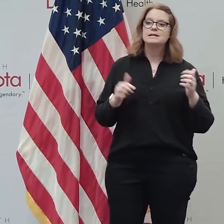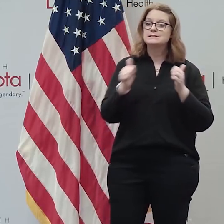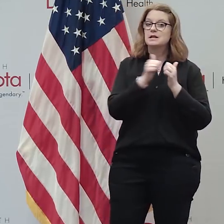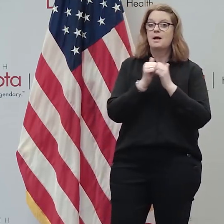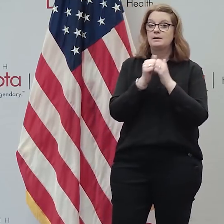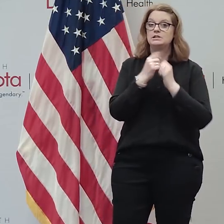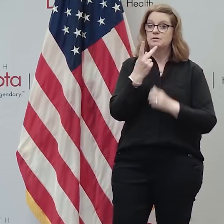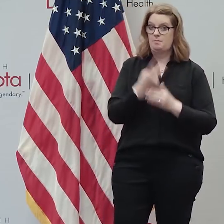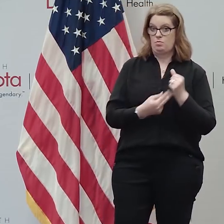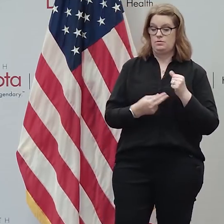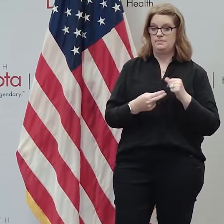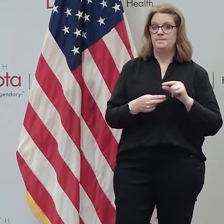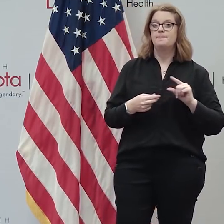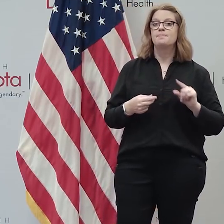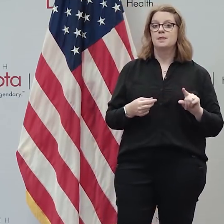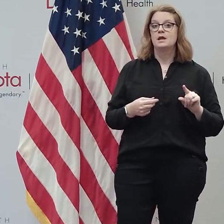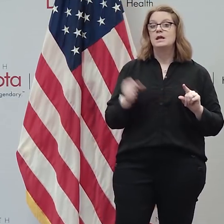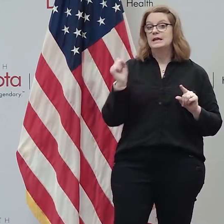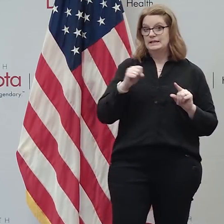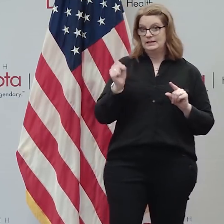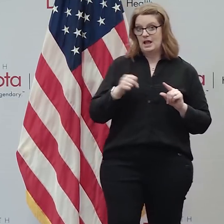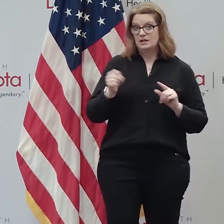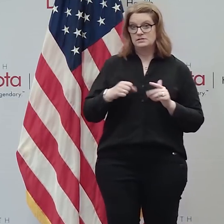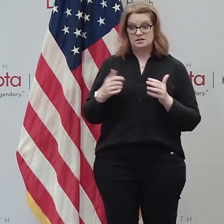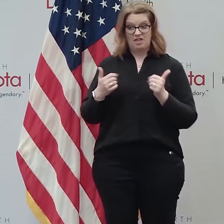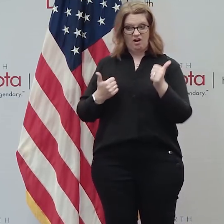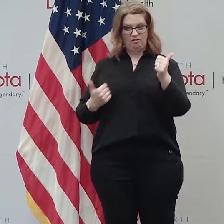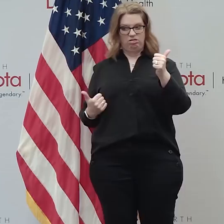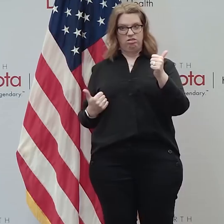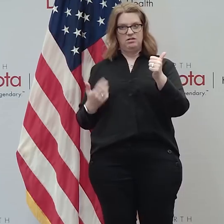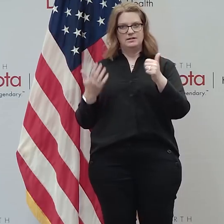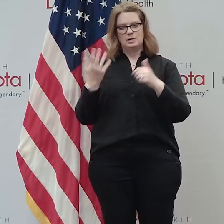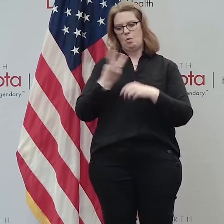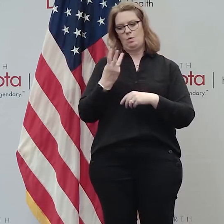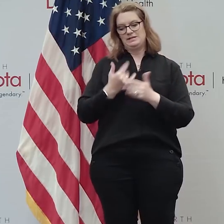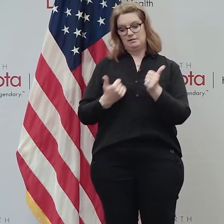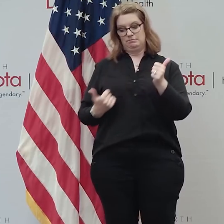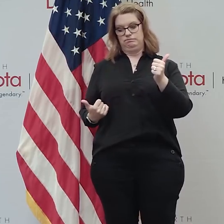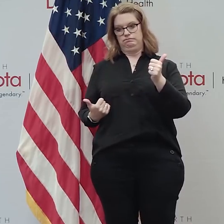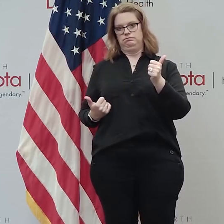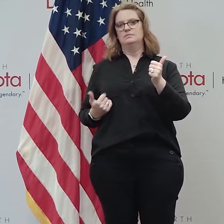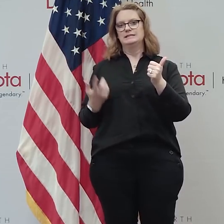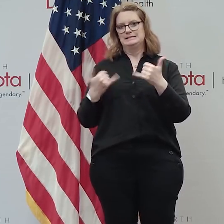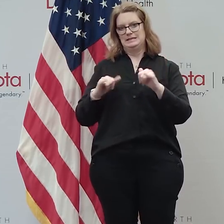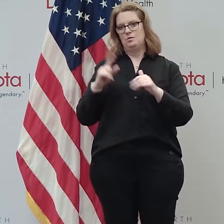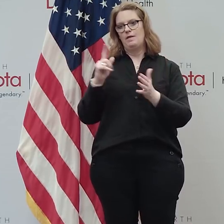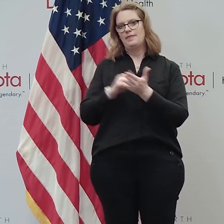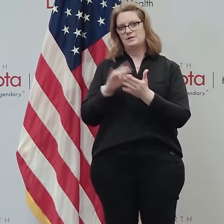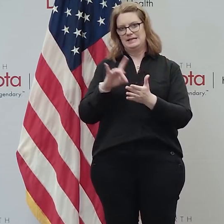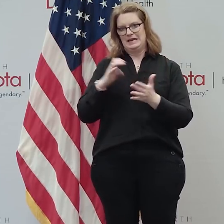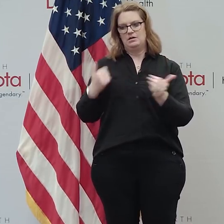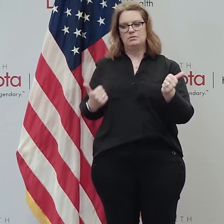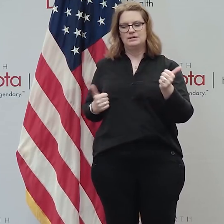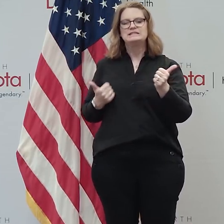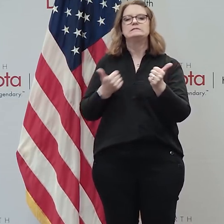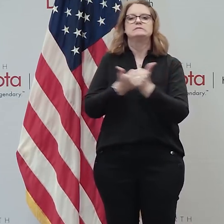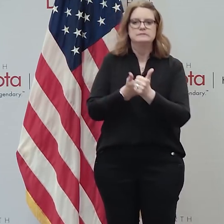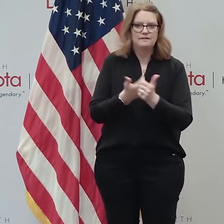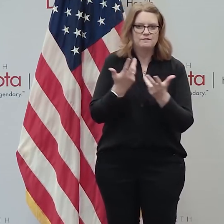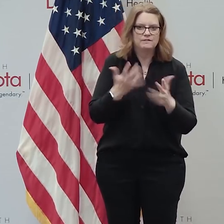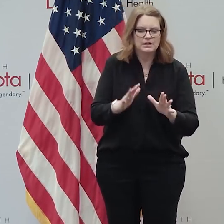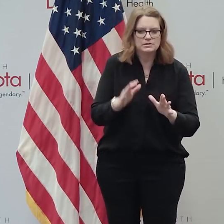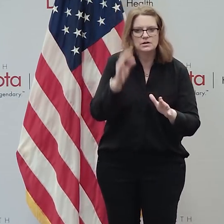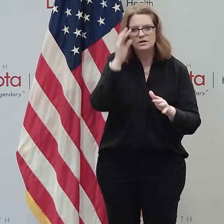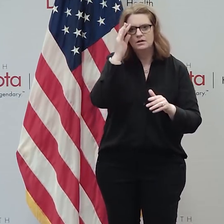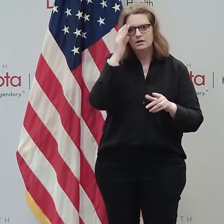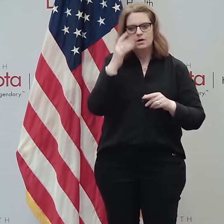the two, which is we are completely cleared with the backlog that we reported on Wednesday. We still had 1,800. Those have all come through. But we did